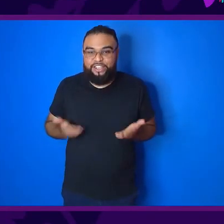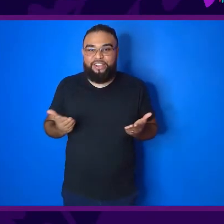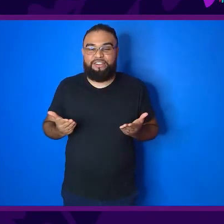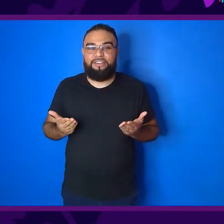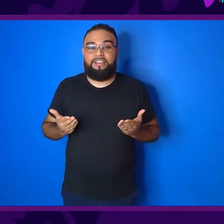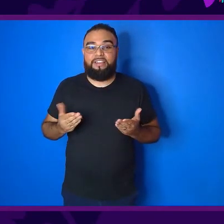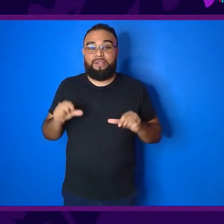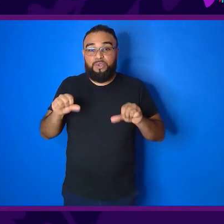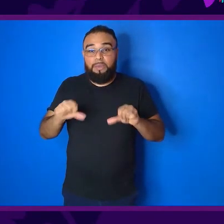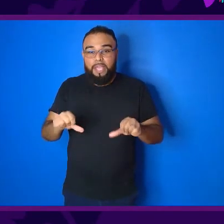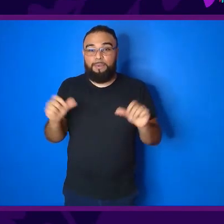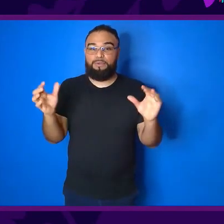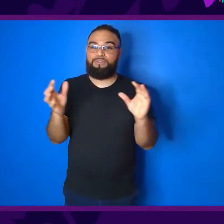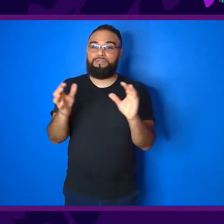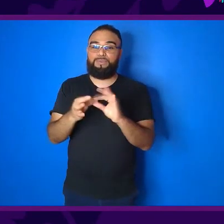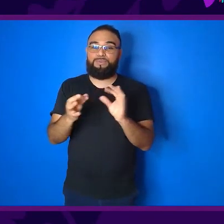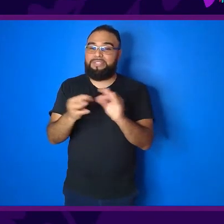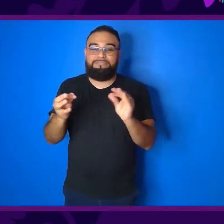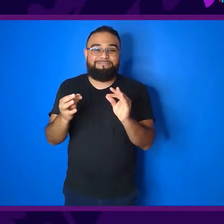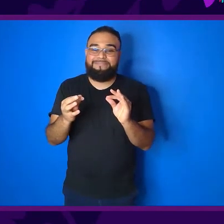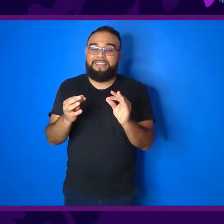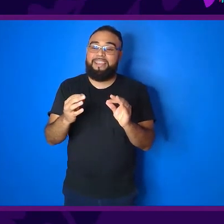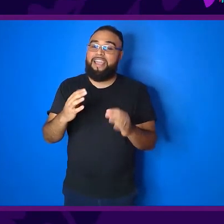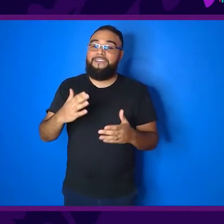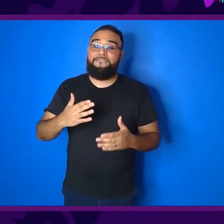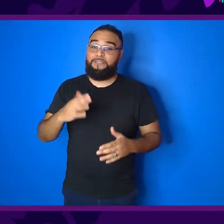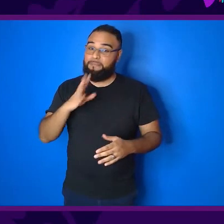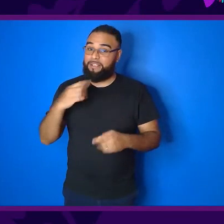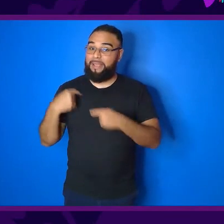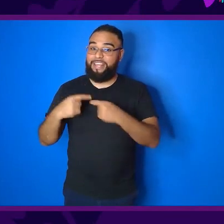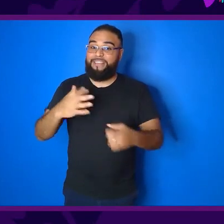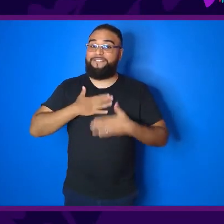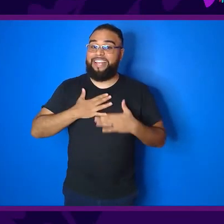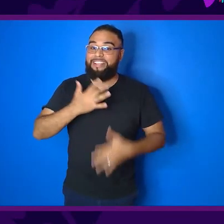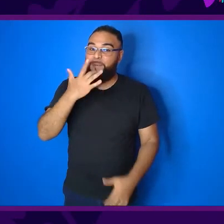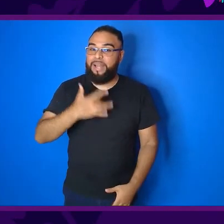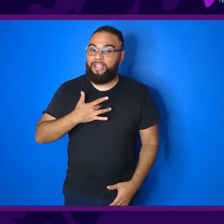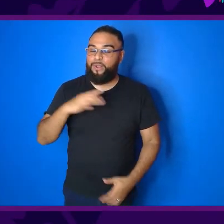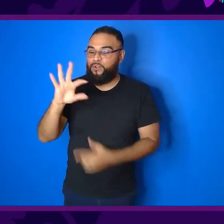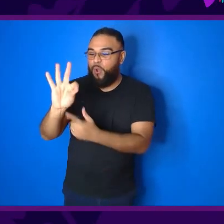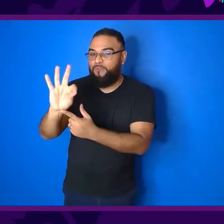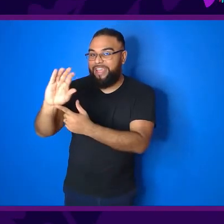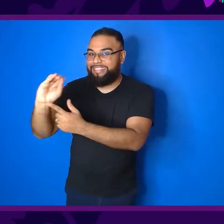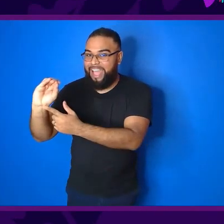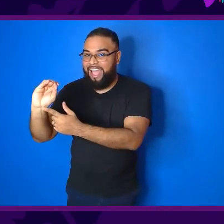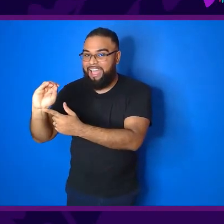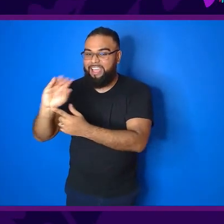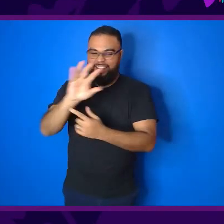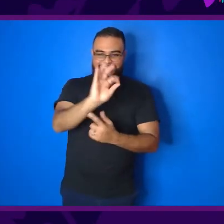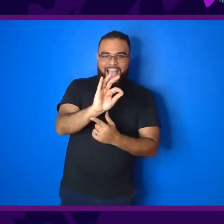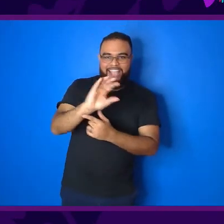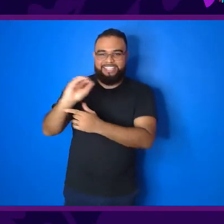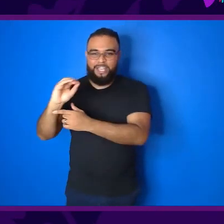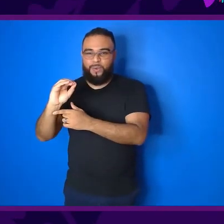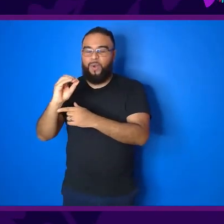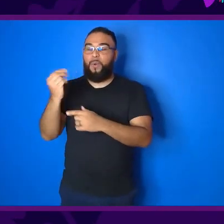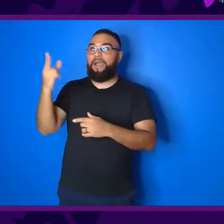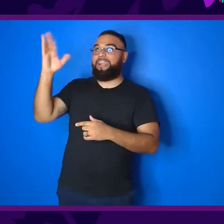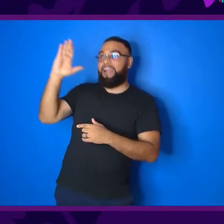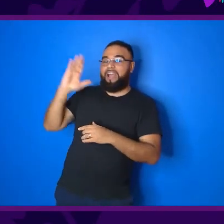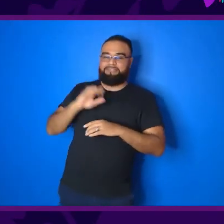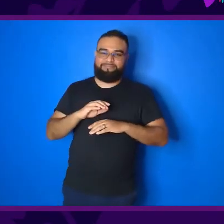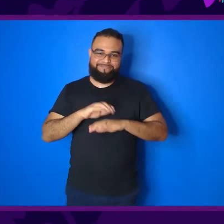say Feliz cumpleaños 90. Oh my God, that is so awesome. And thank